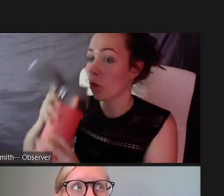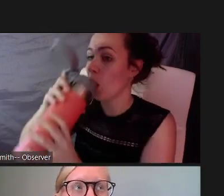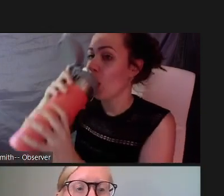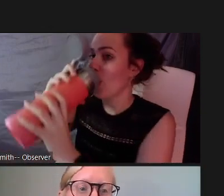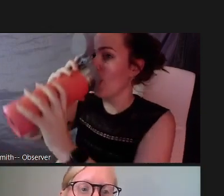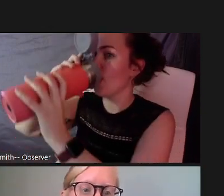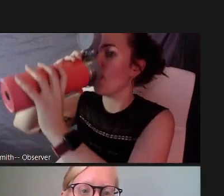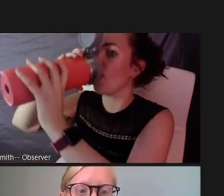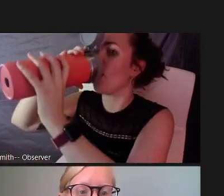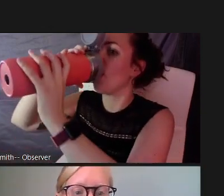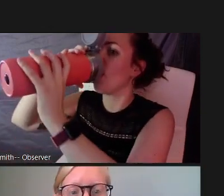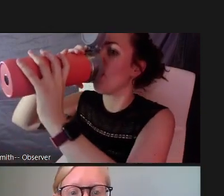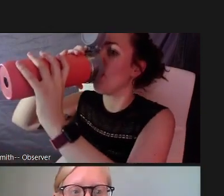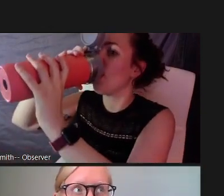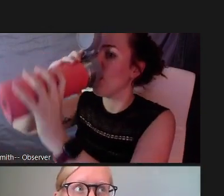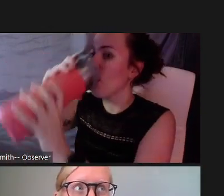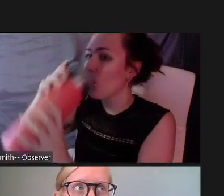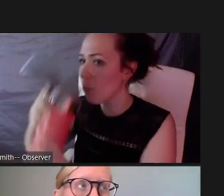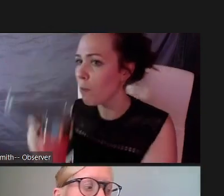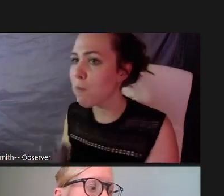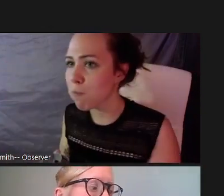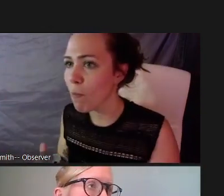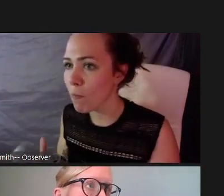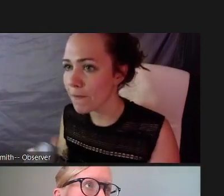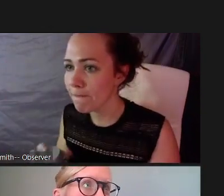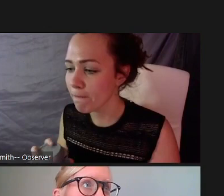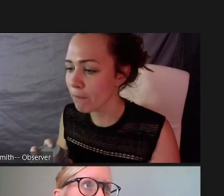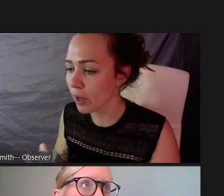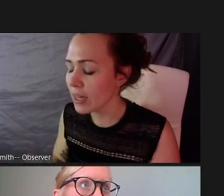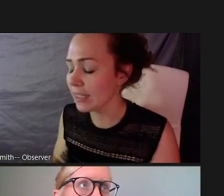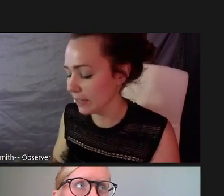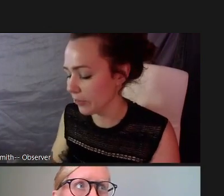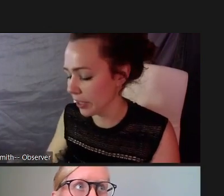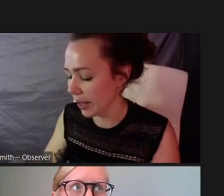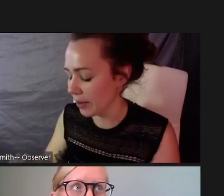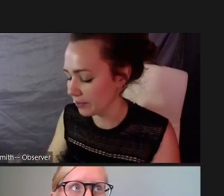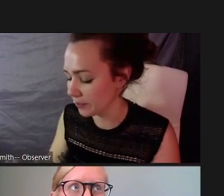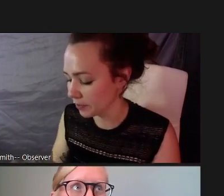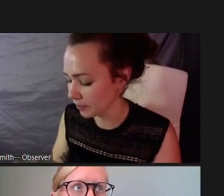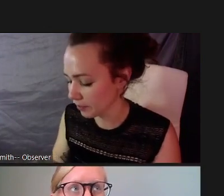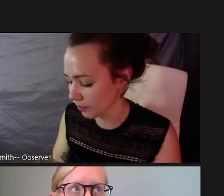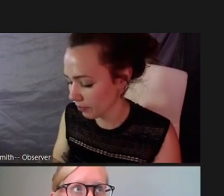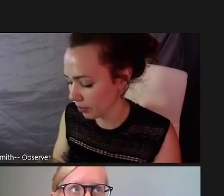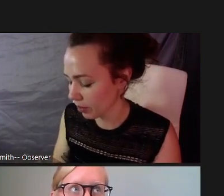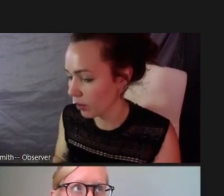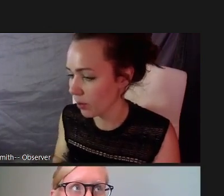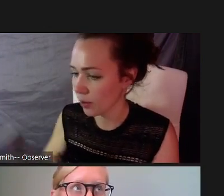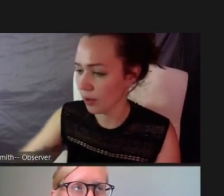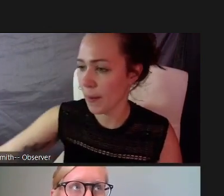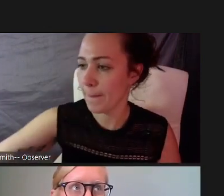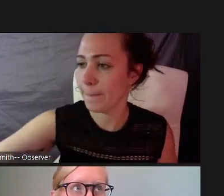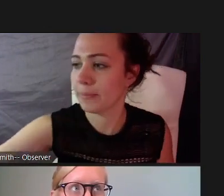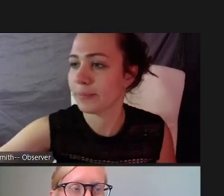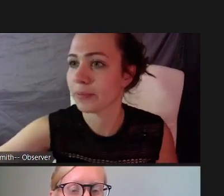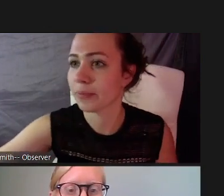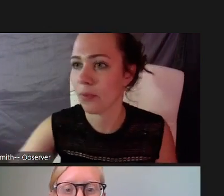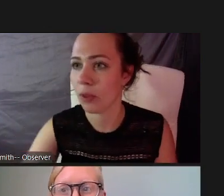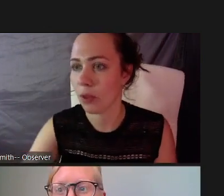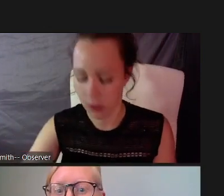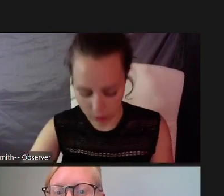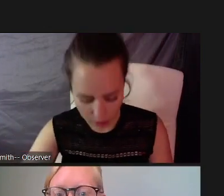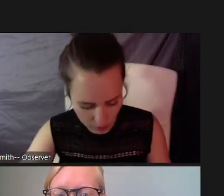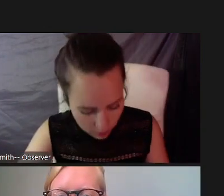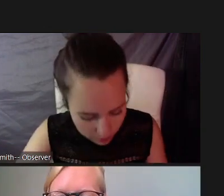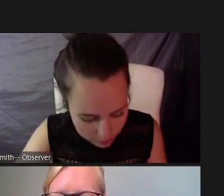at her mom's and she's like, so it's not her fault at all. I'm just, it's different. The first time it recorded weird,